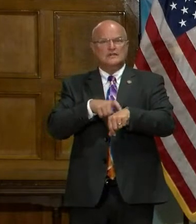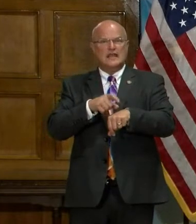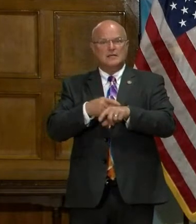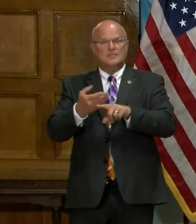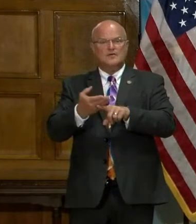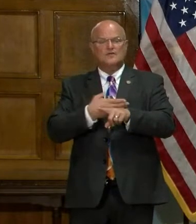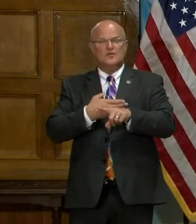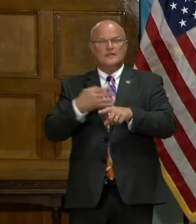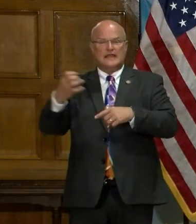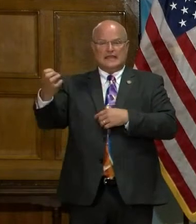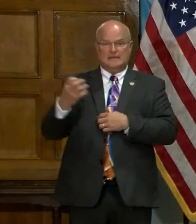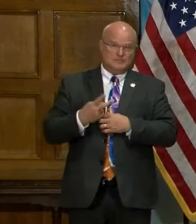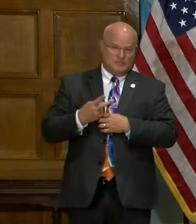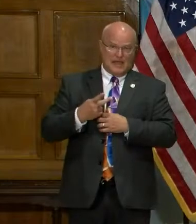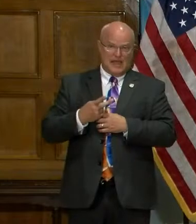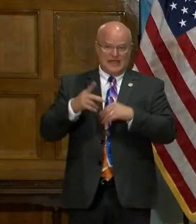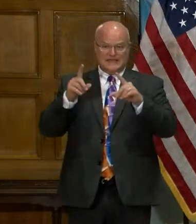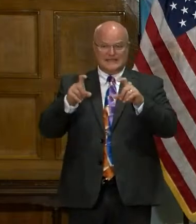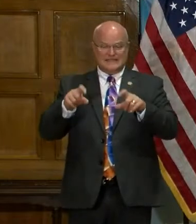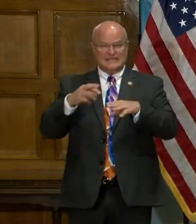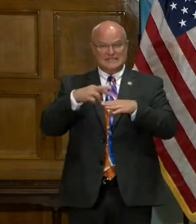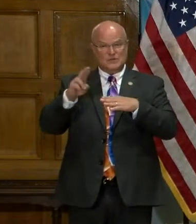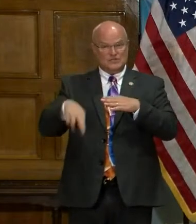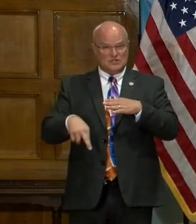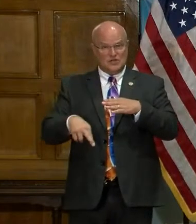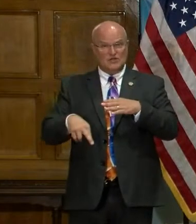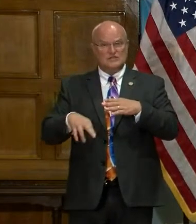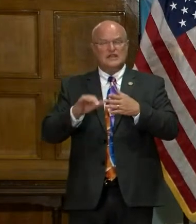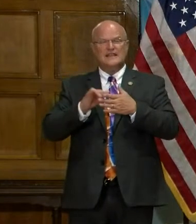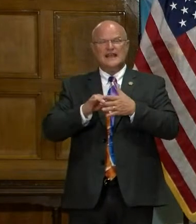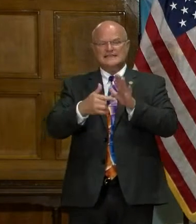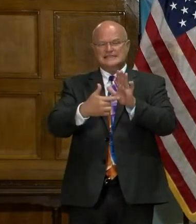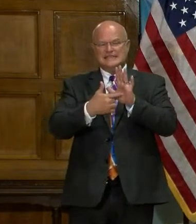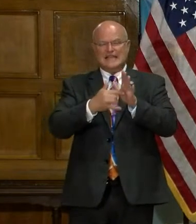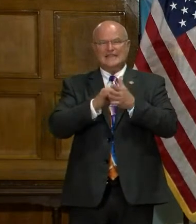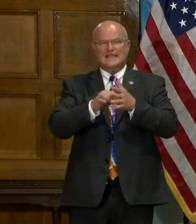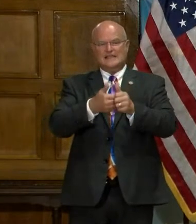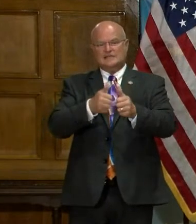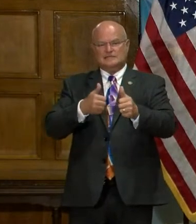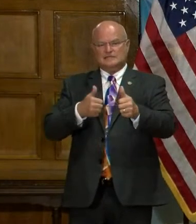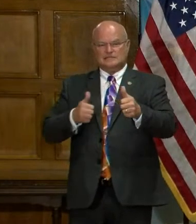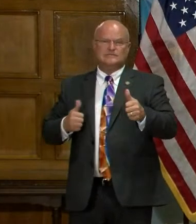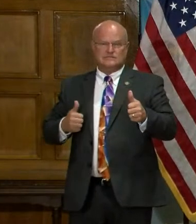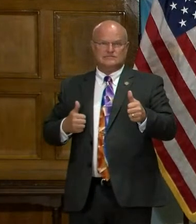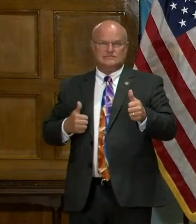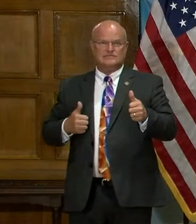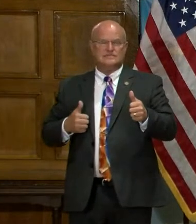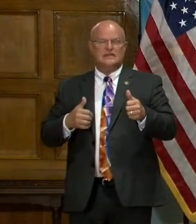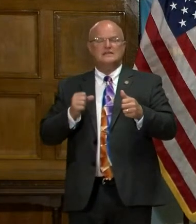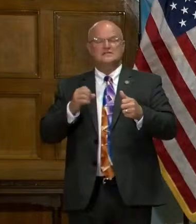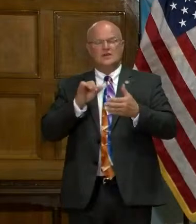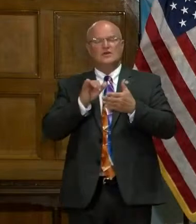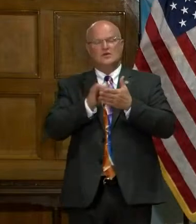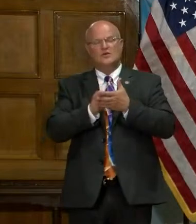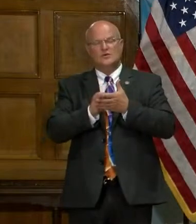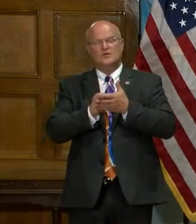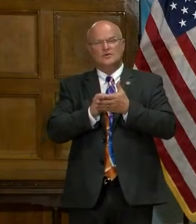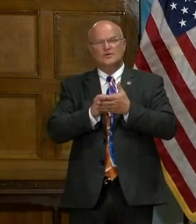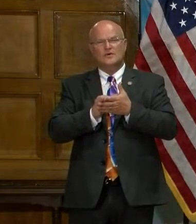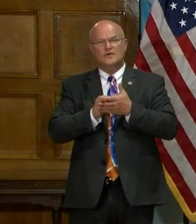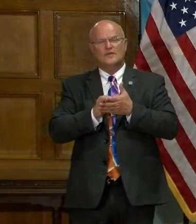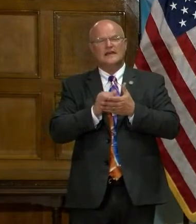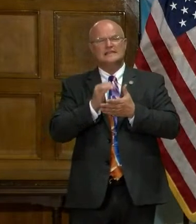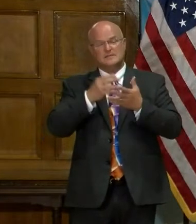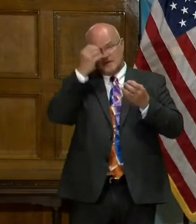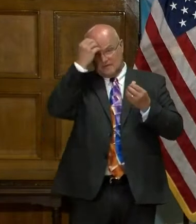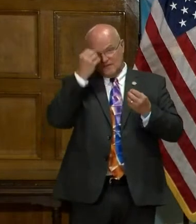time before they get back the testing result. That's an indication that their backlog is greater, and so that's